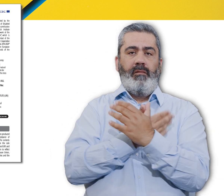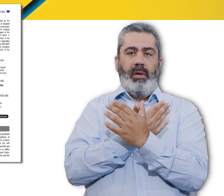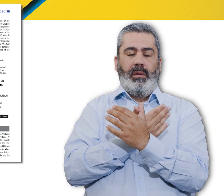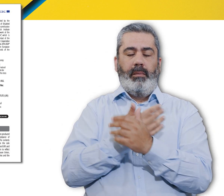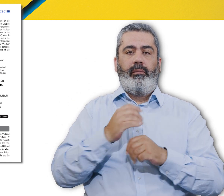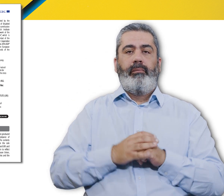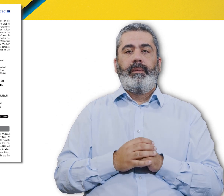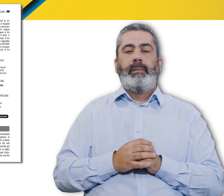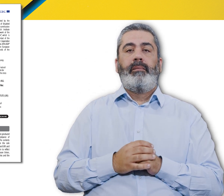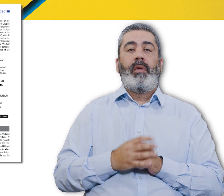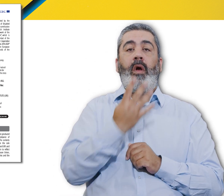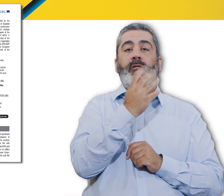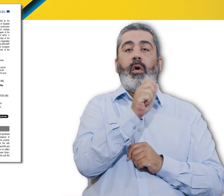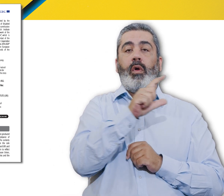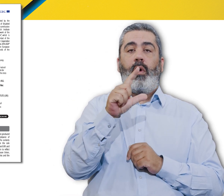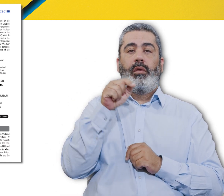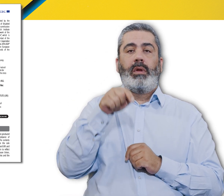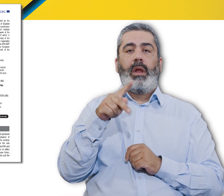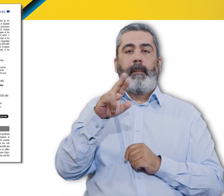zvokopola@urid.org.al. Website: